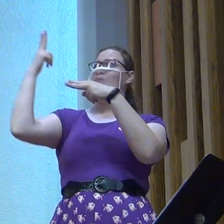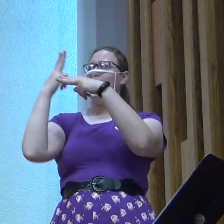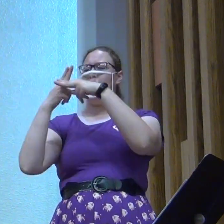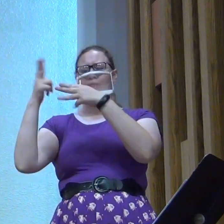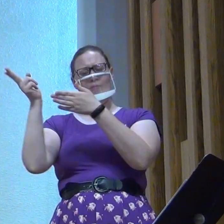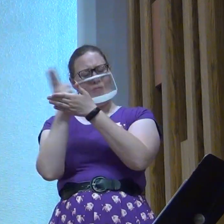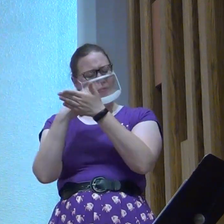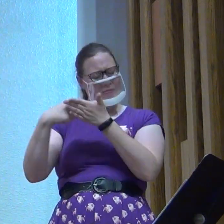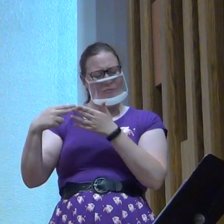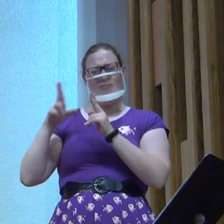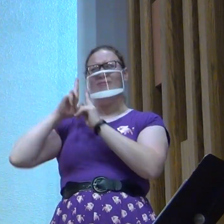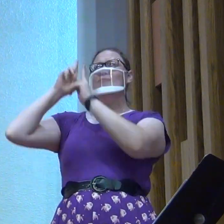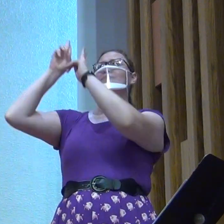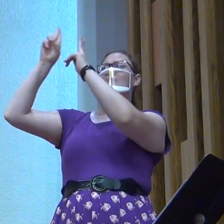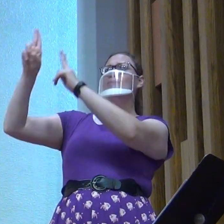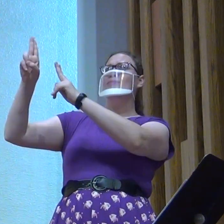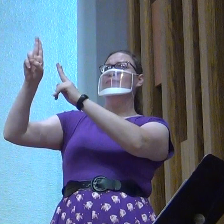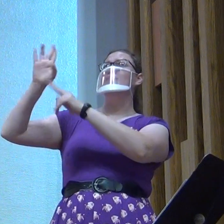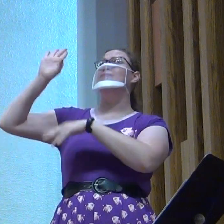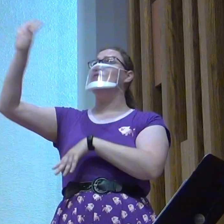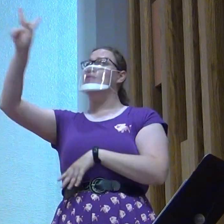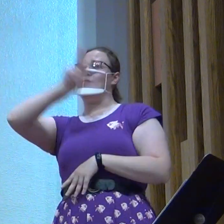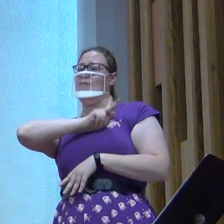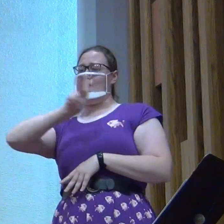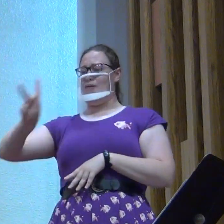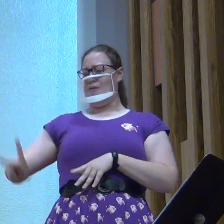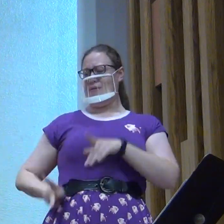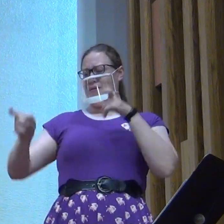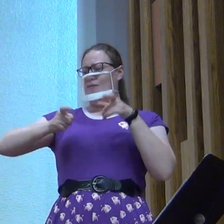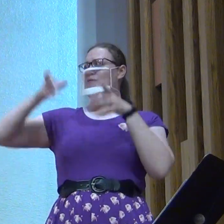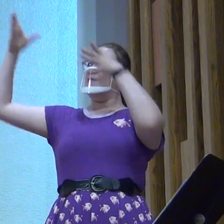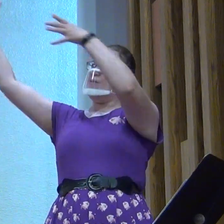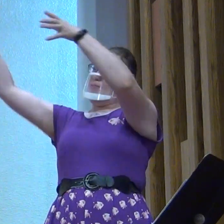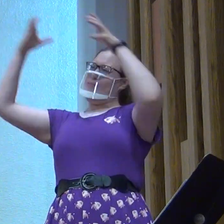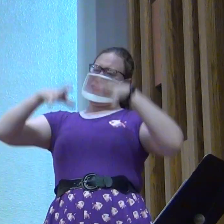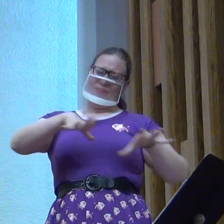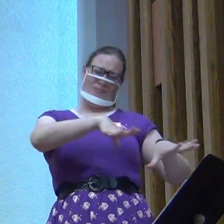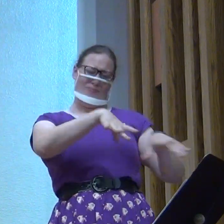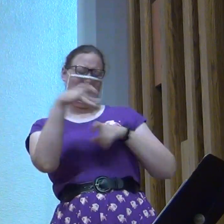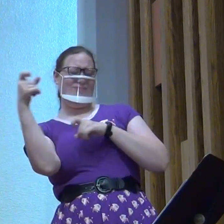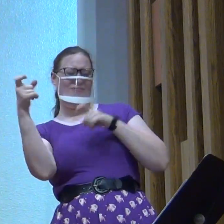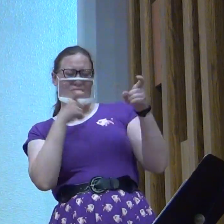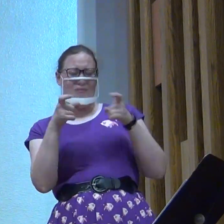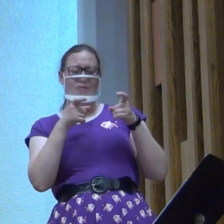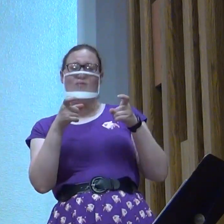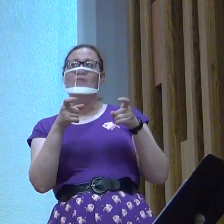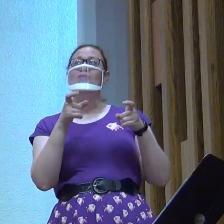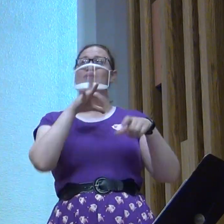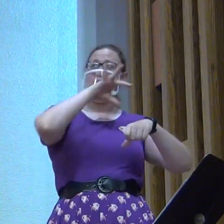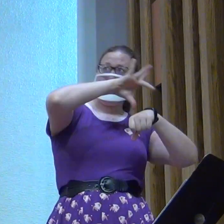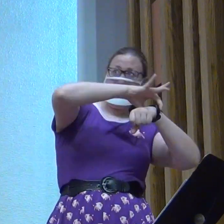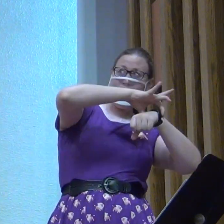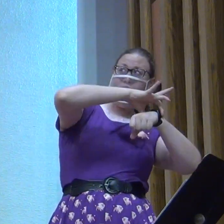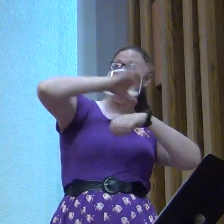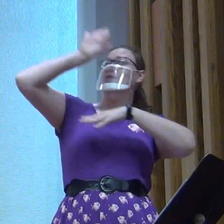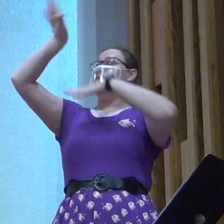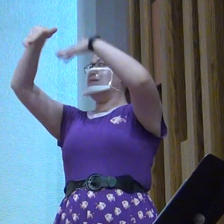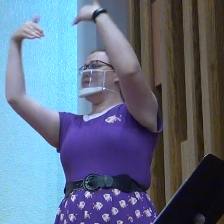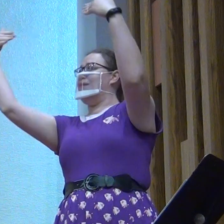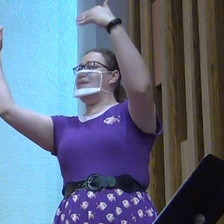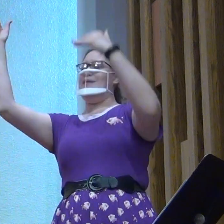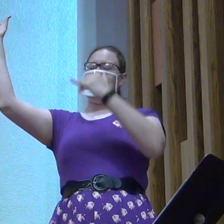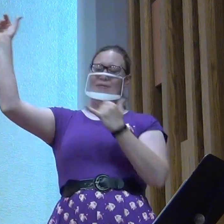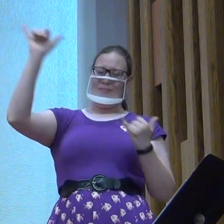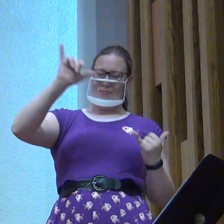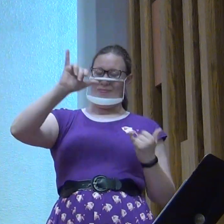be thy name. Thy kingdom come, thy will be done on earth as